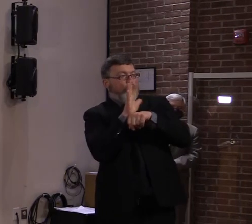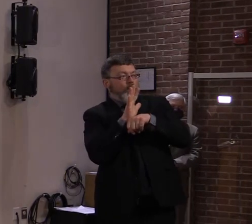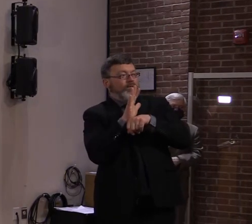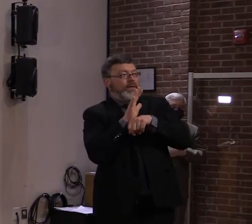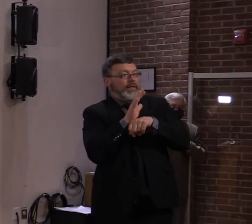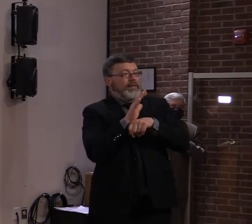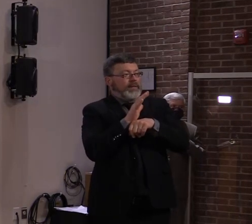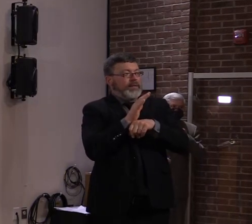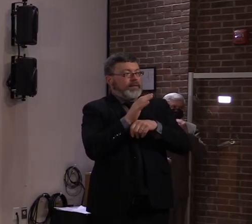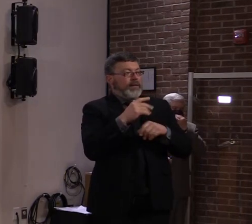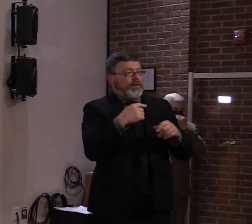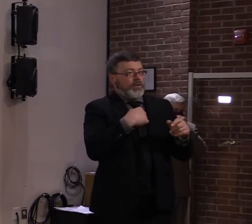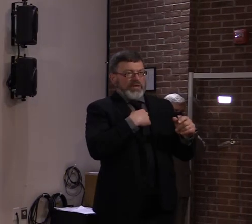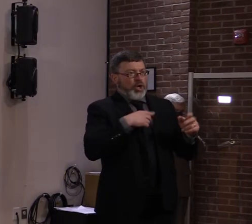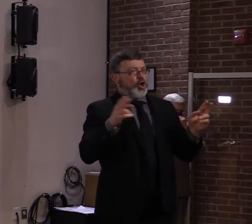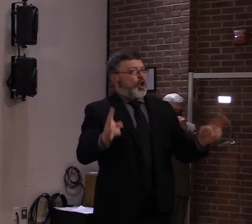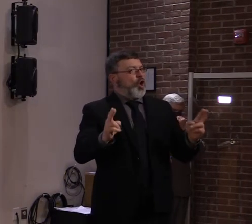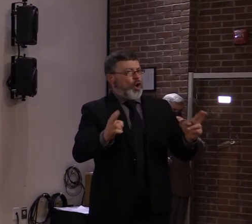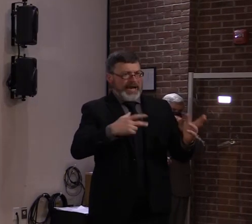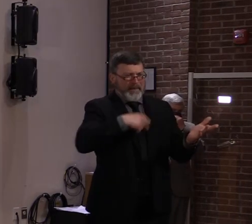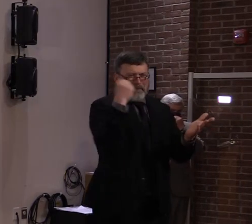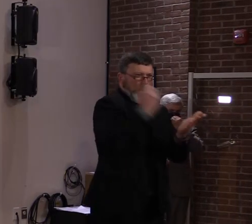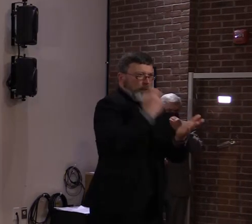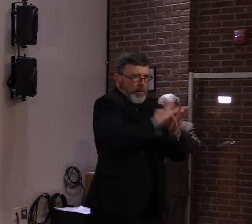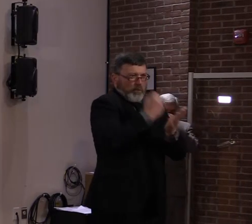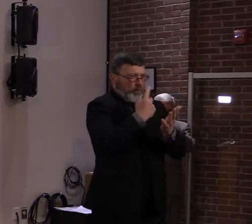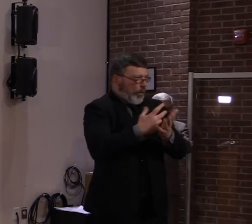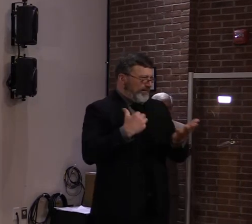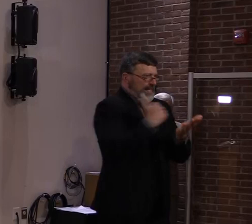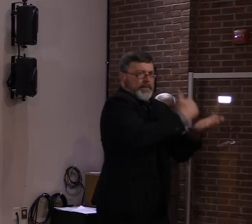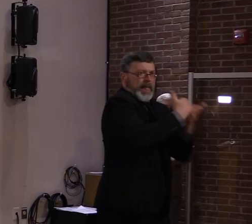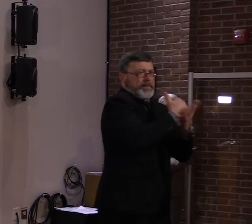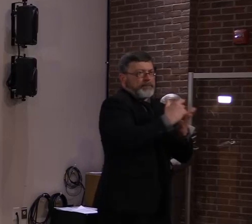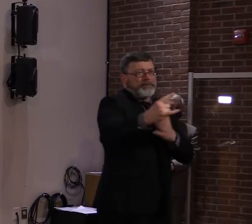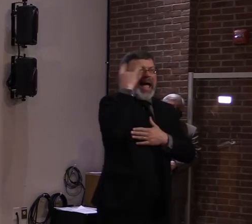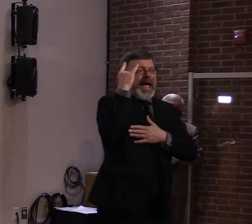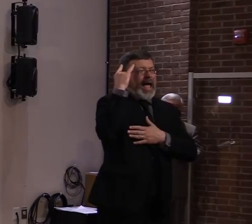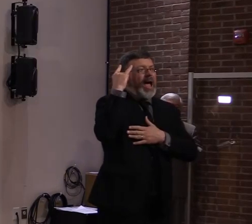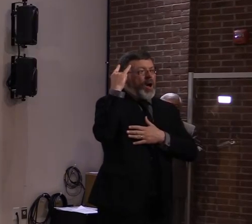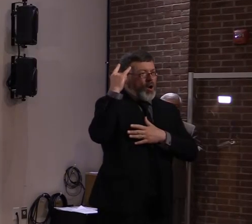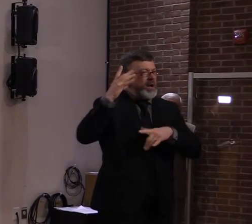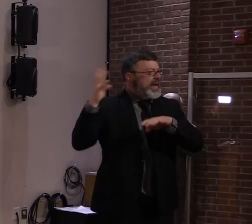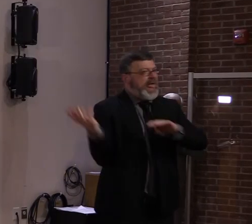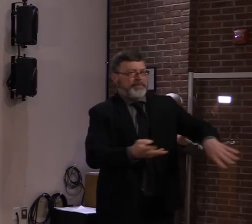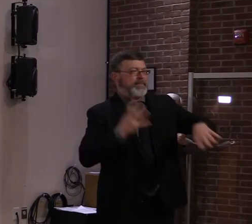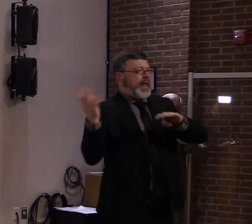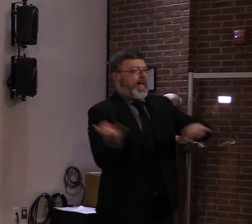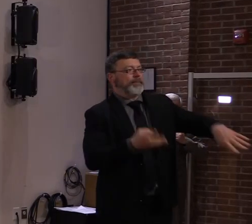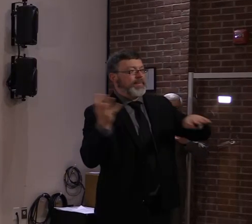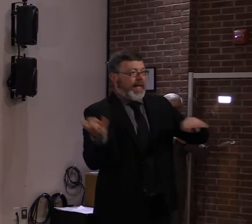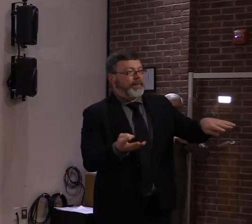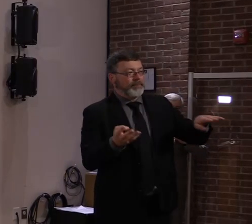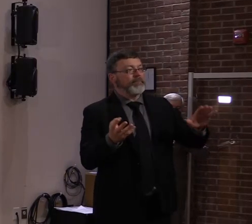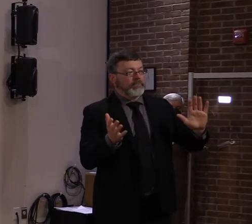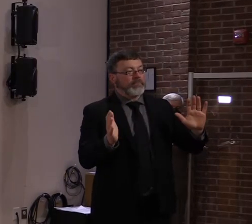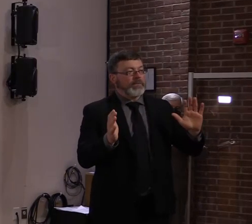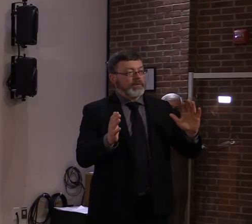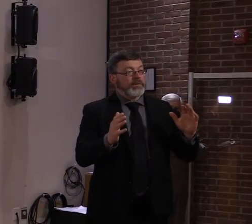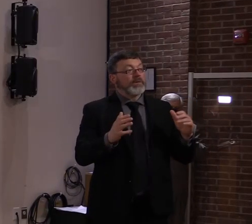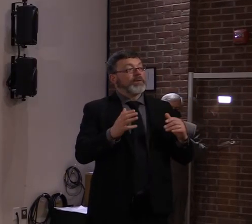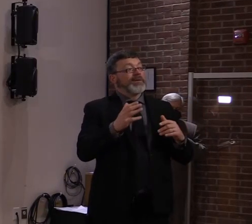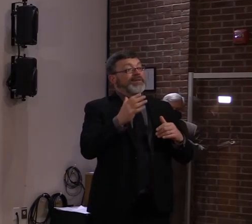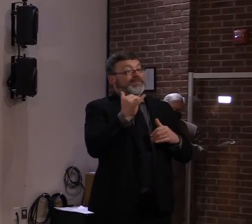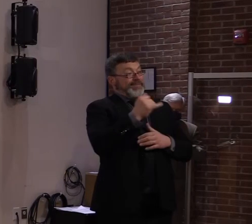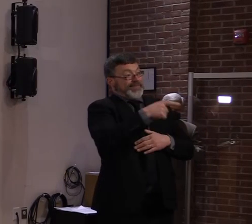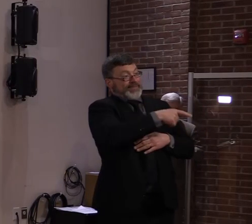waiting longer than need be for benefits to pay out. And so individuals were able to come in the door, we would